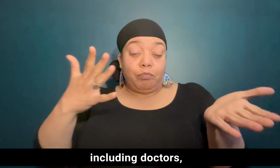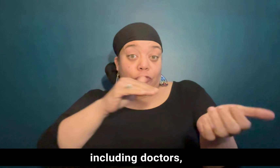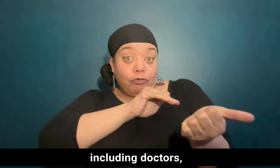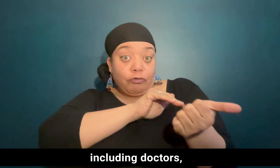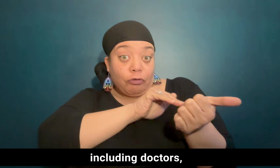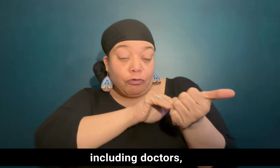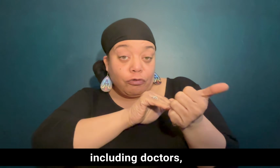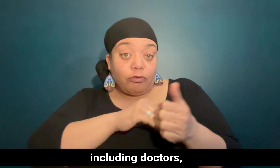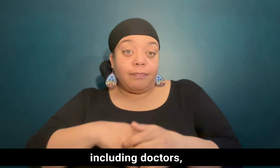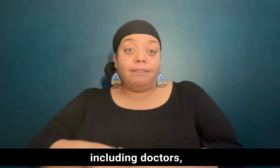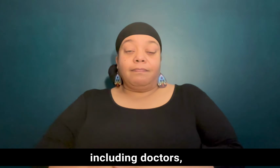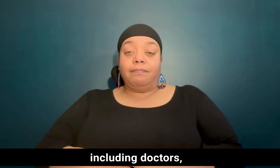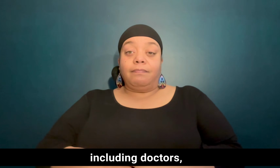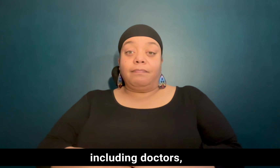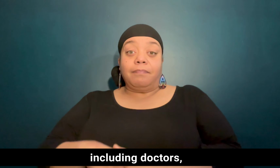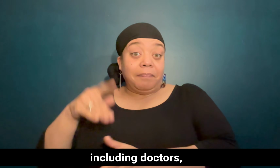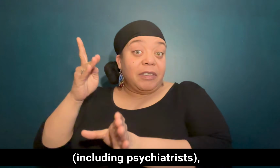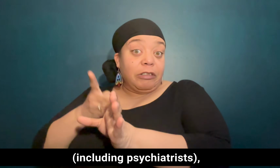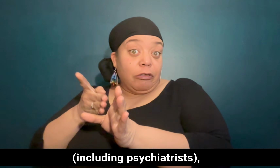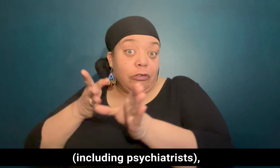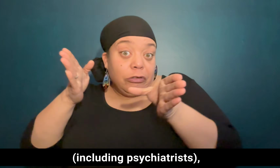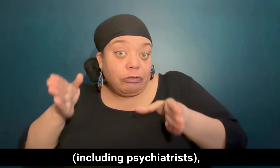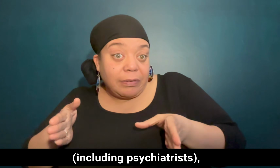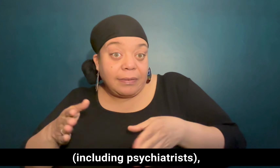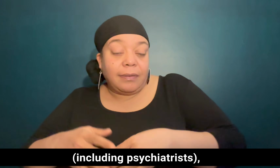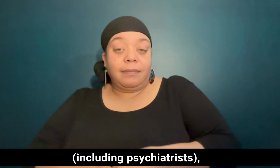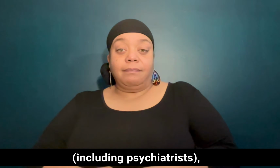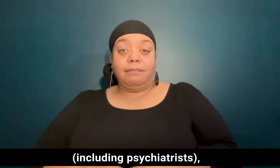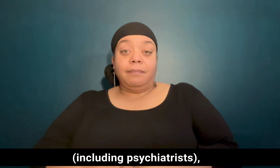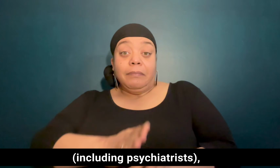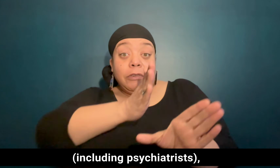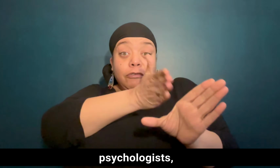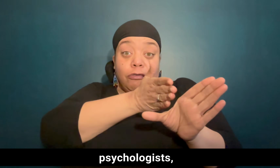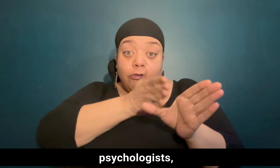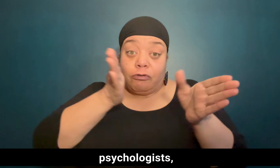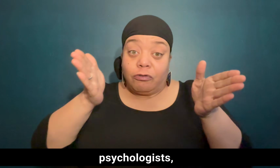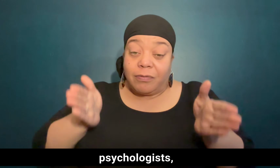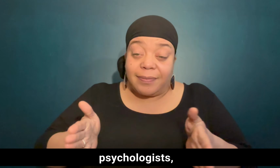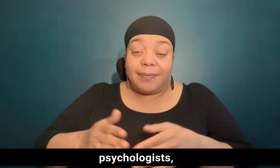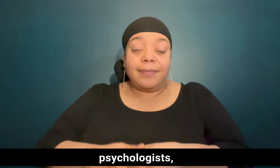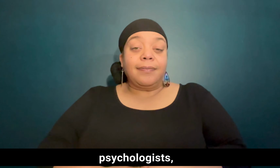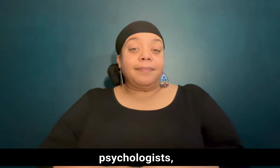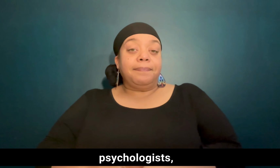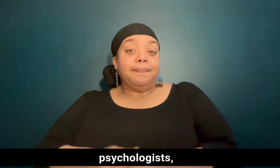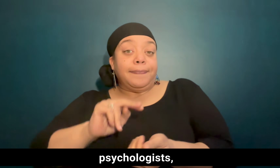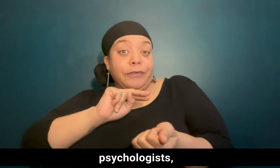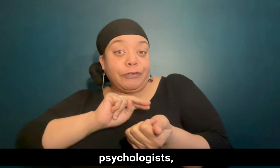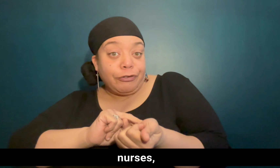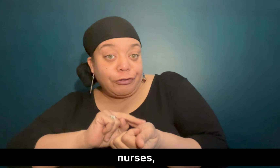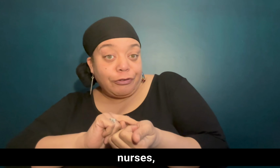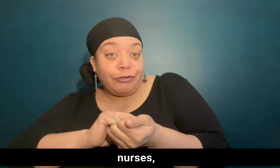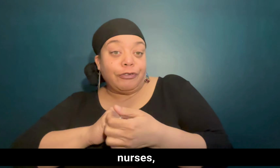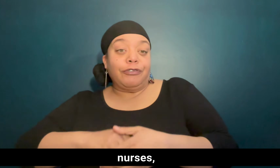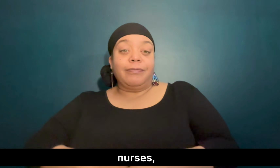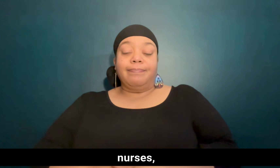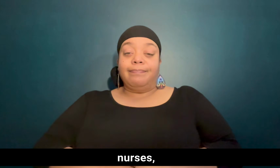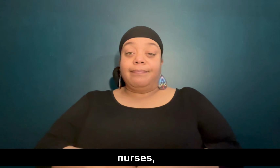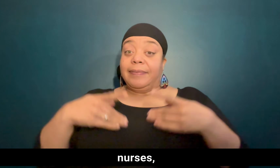Including doctors, including psychiatrists, psychologists, nurses,